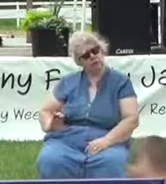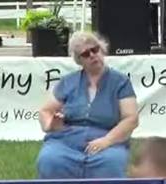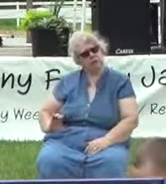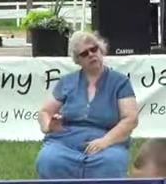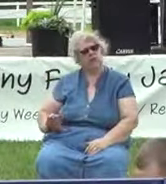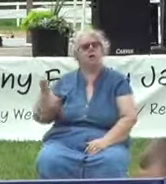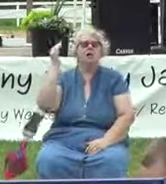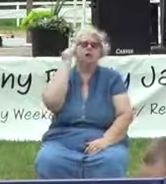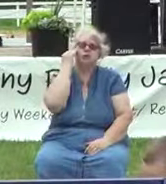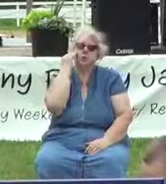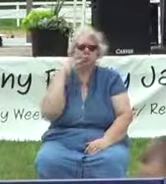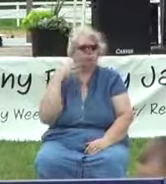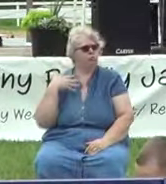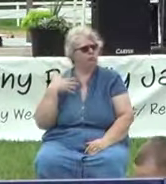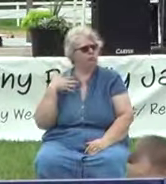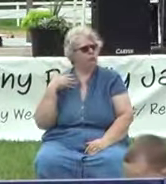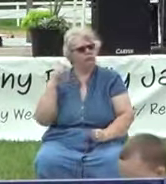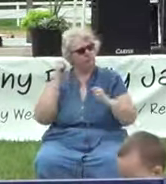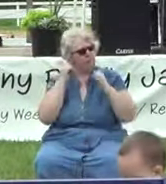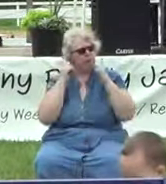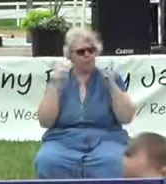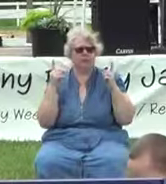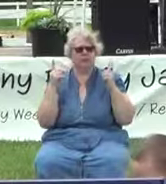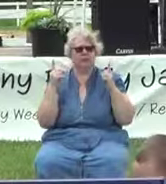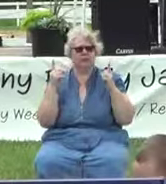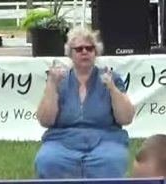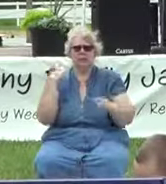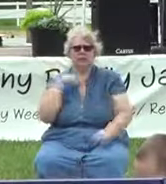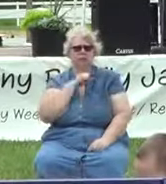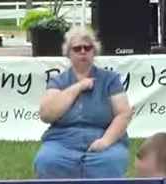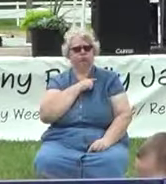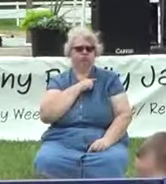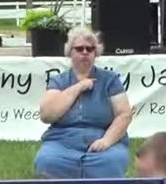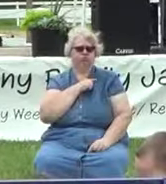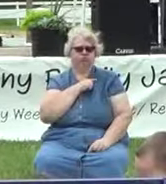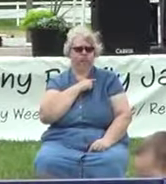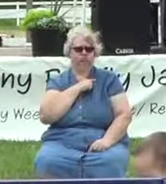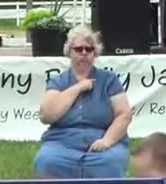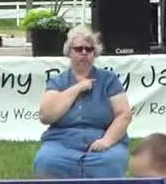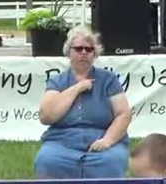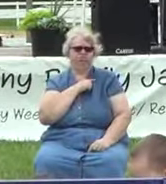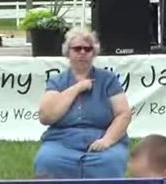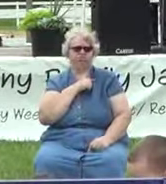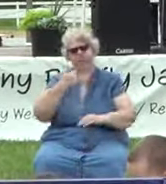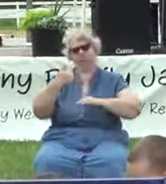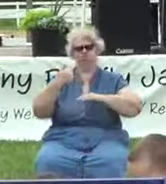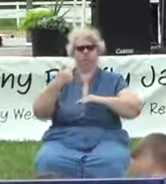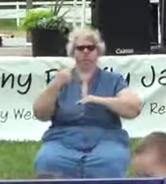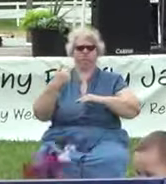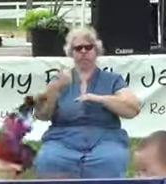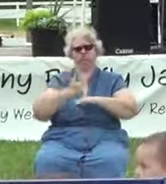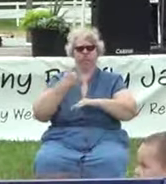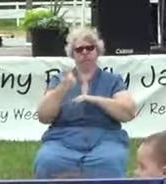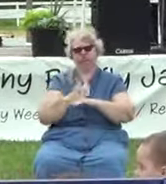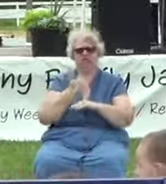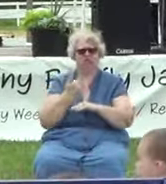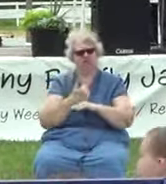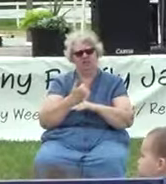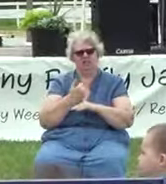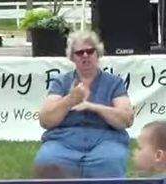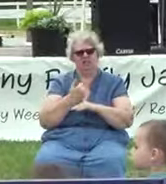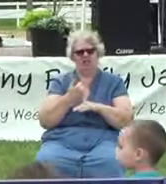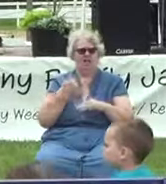And you know, it's amazing. A lot of us beat ourselves up because we don't really, oh, Pastor, I don't have the